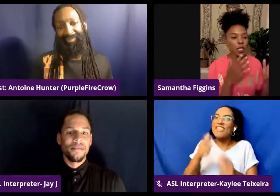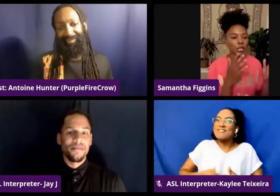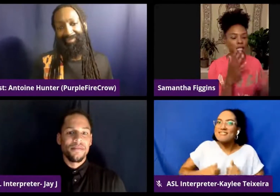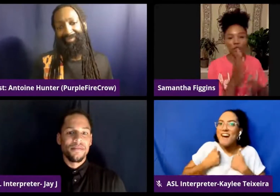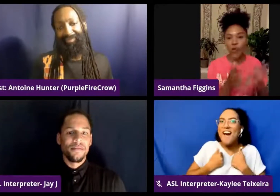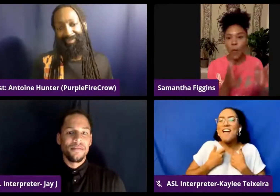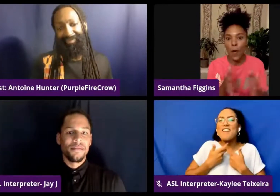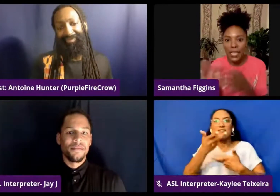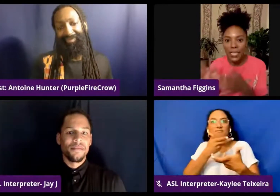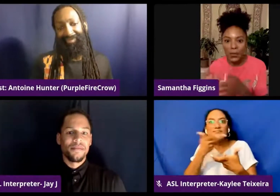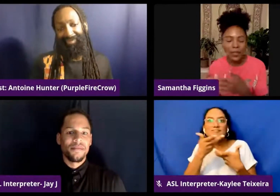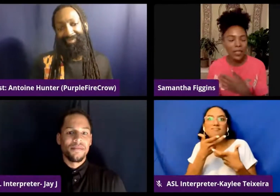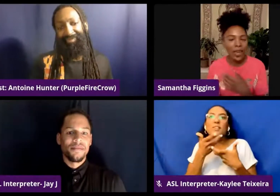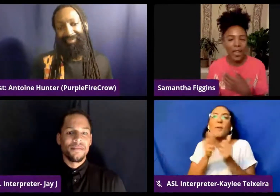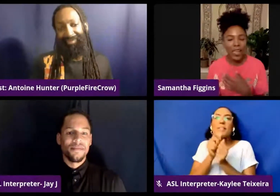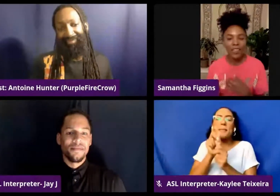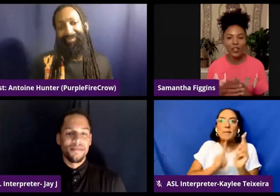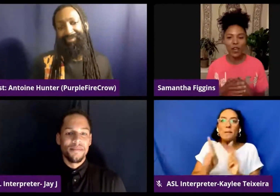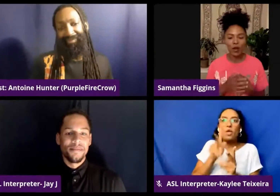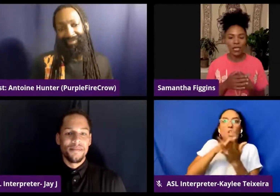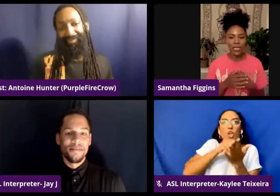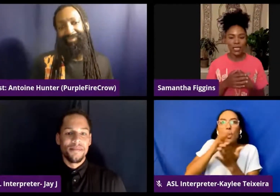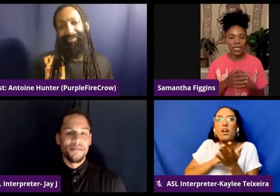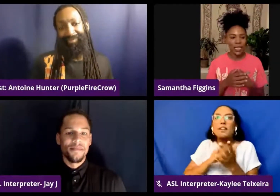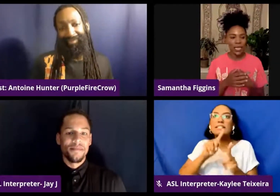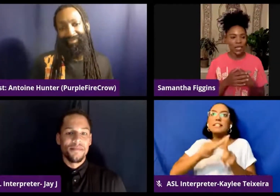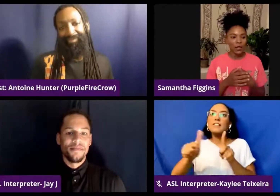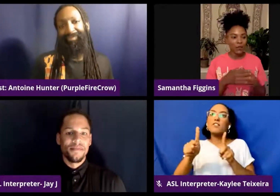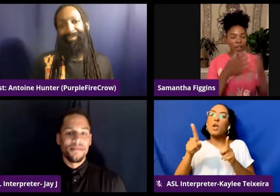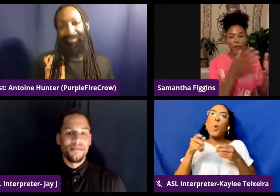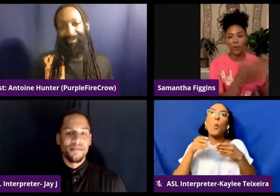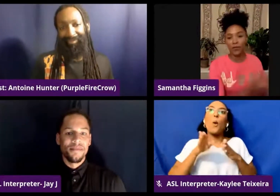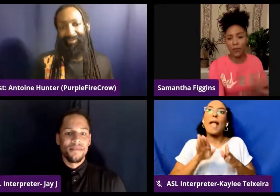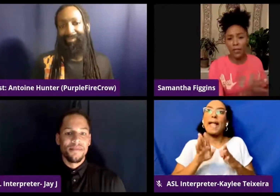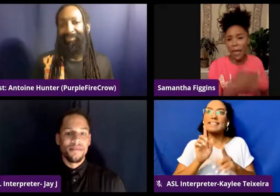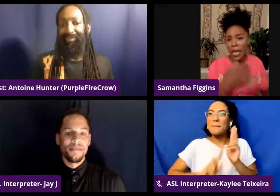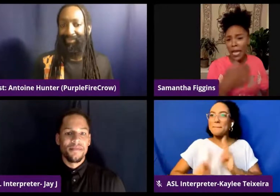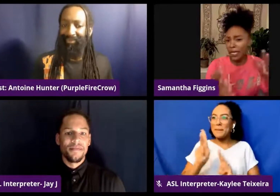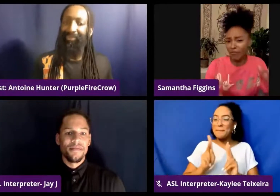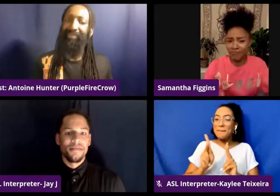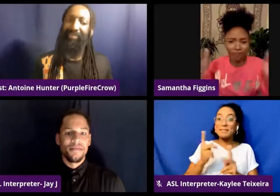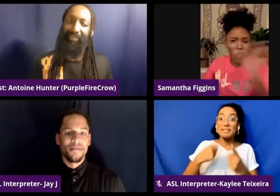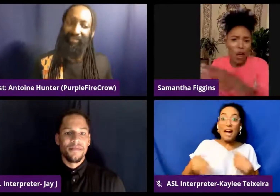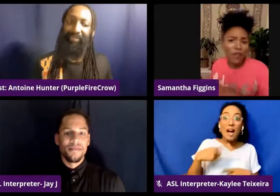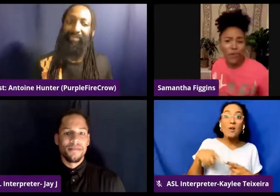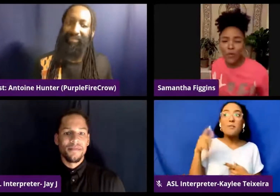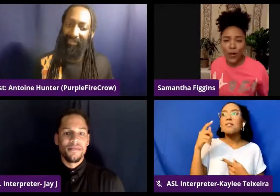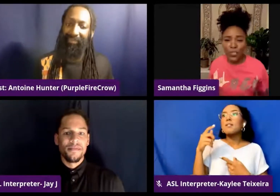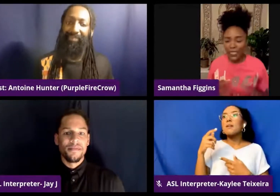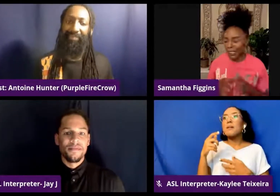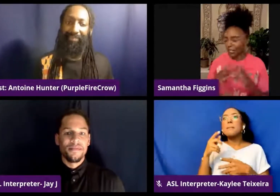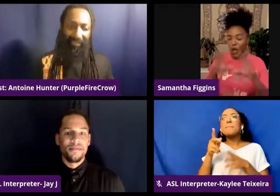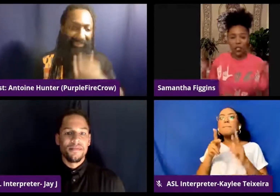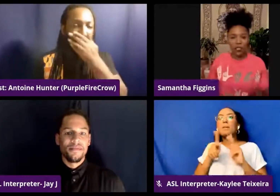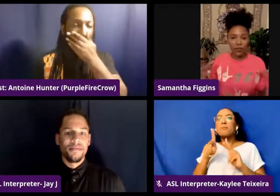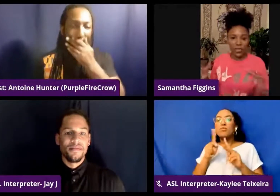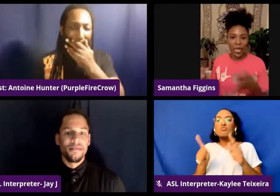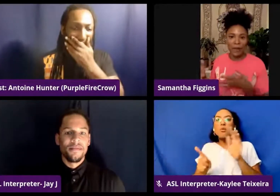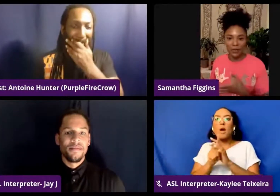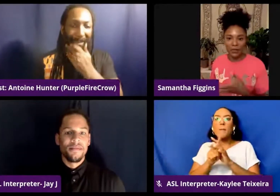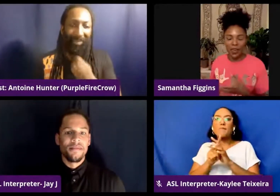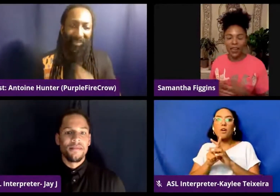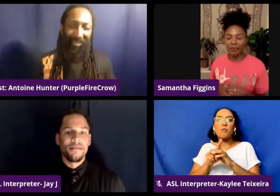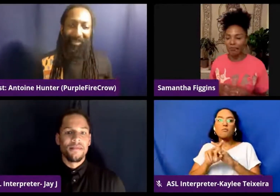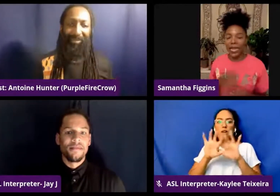learn all of the different ways people sign, because we have people from Spain and all over the world. It's just all